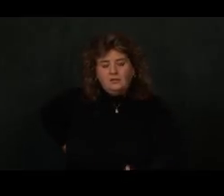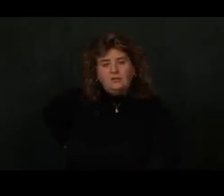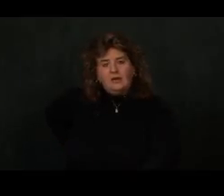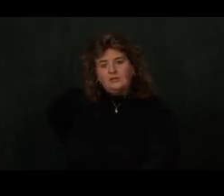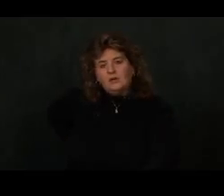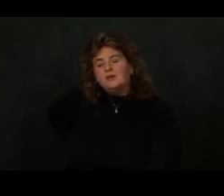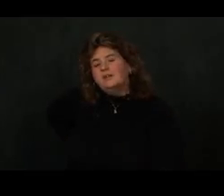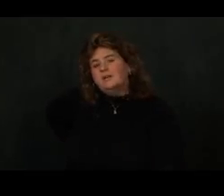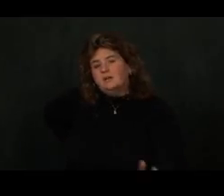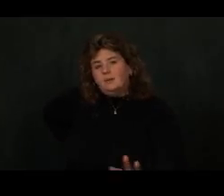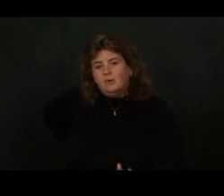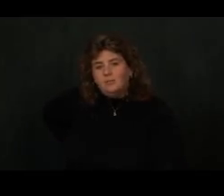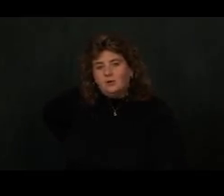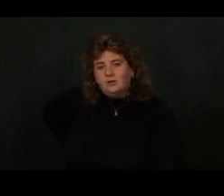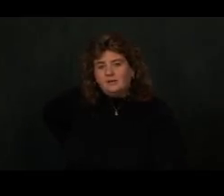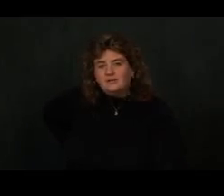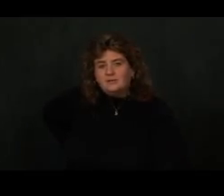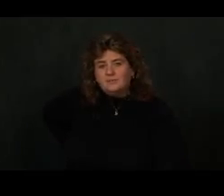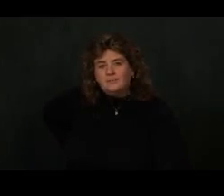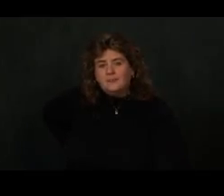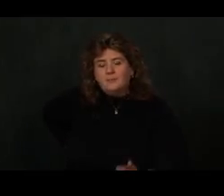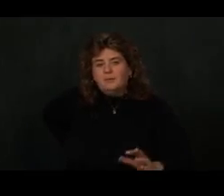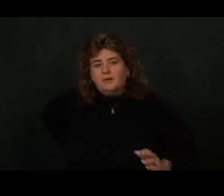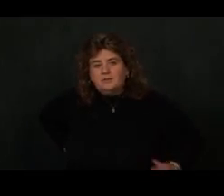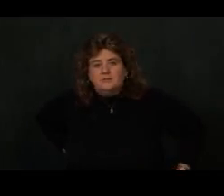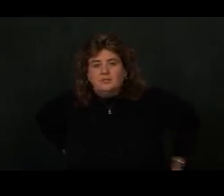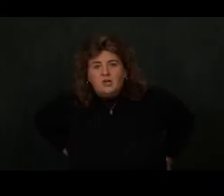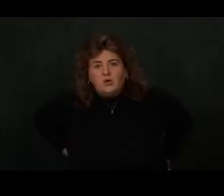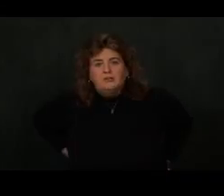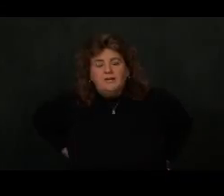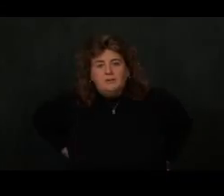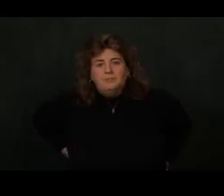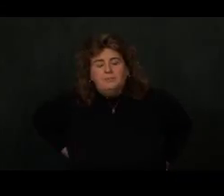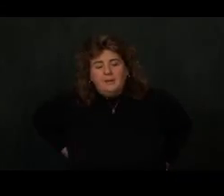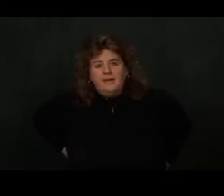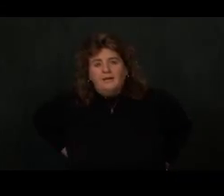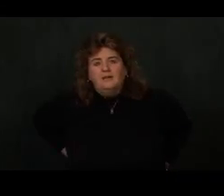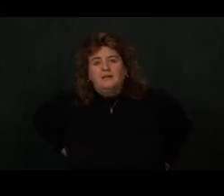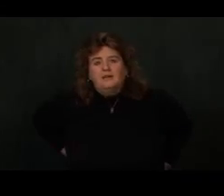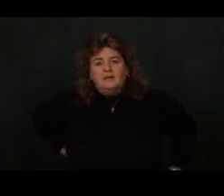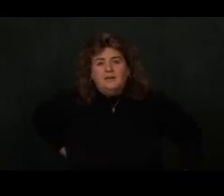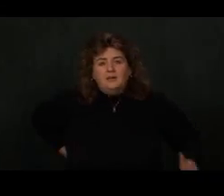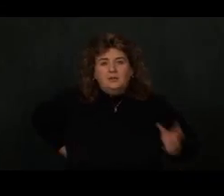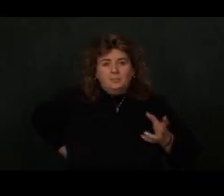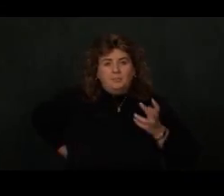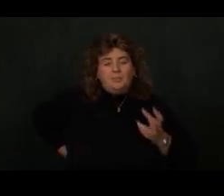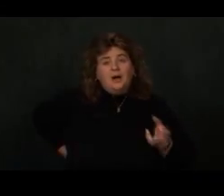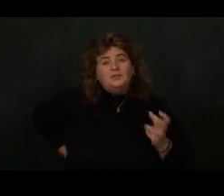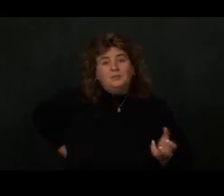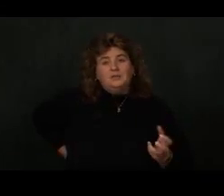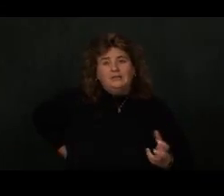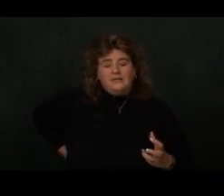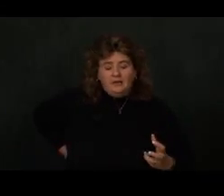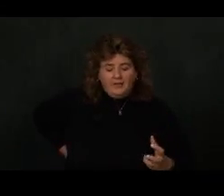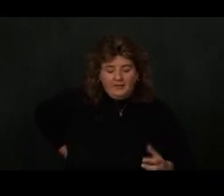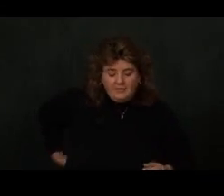got to start thinking about Proteus because of the lower flank pain and the possibility of having